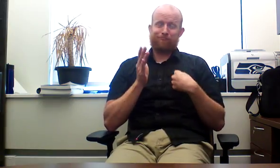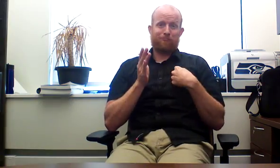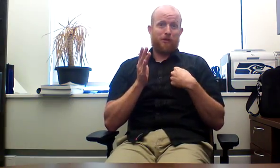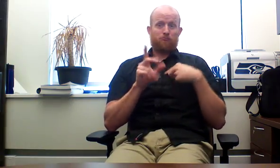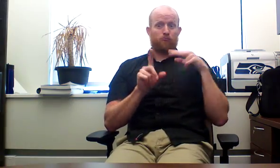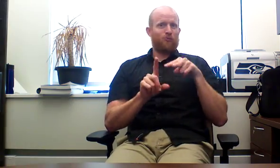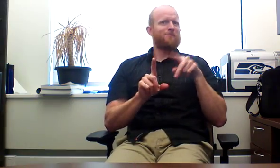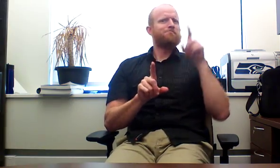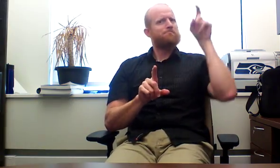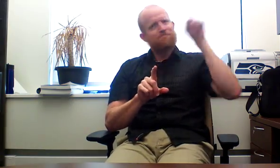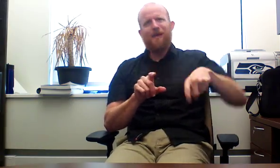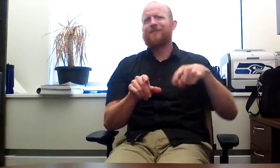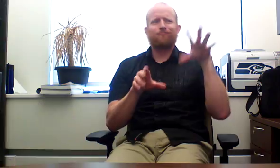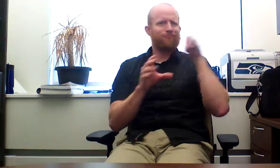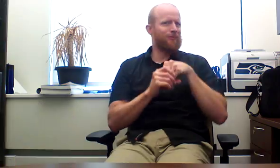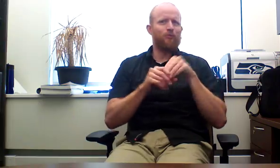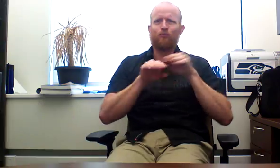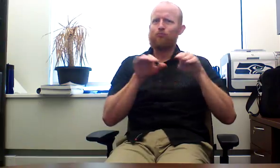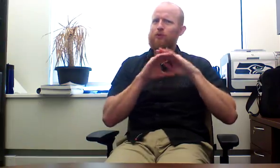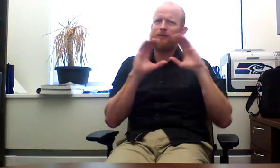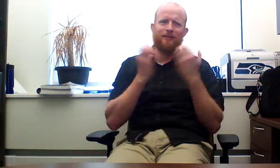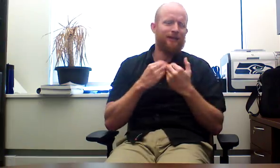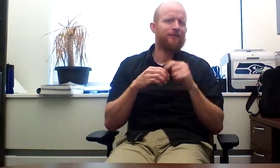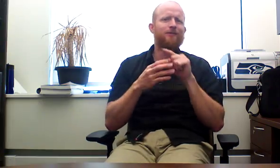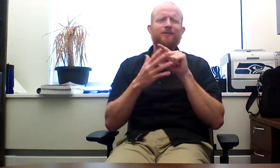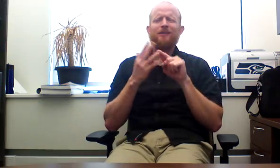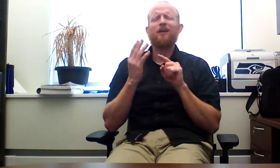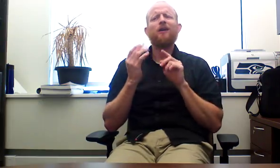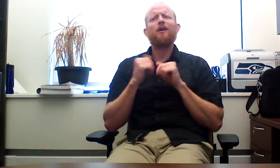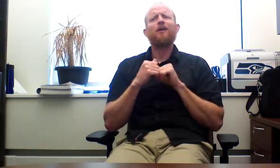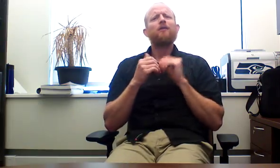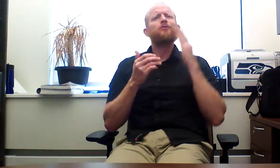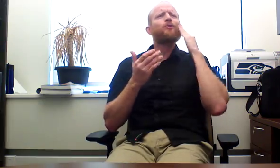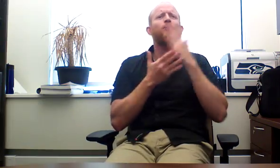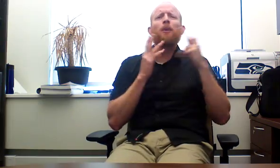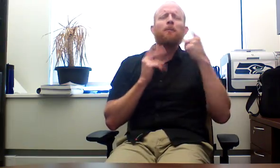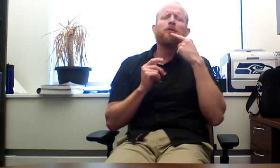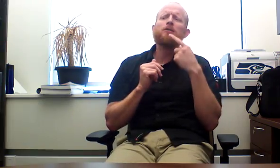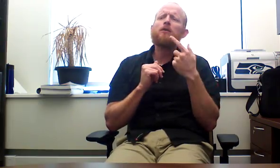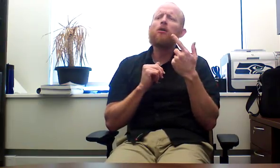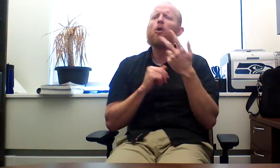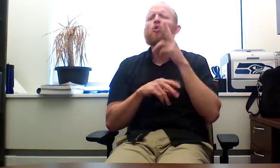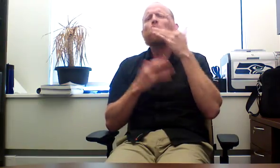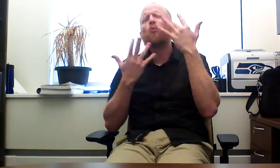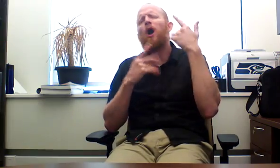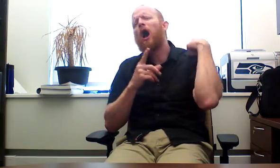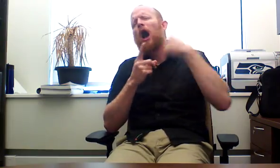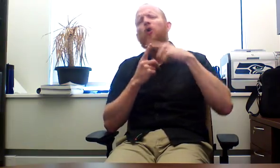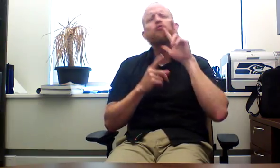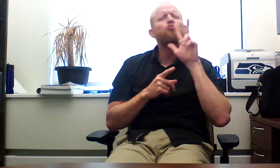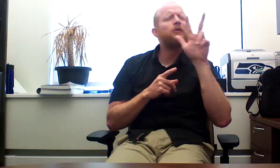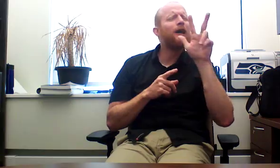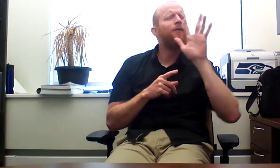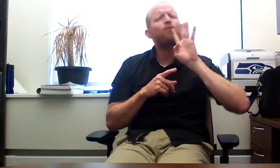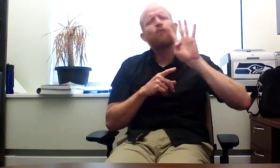and, I thought that it was really important that he was involved in a swimming class. I know a lot of people think that, you should wait till they're